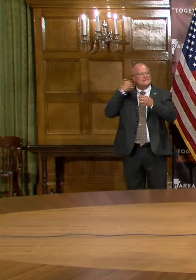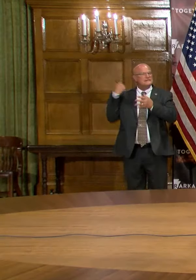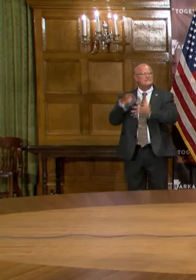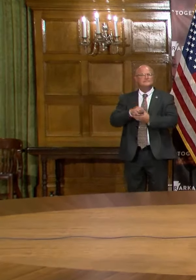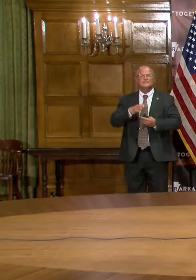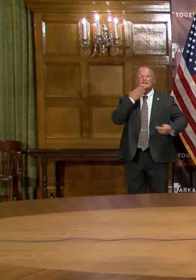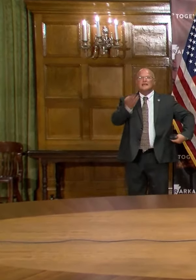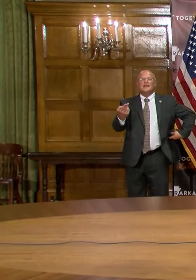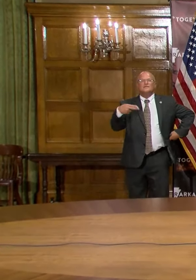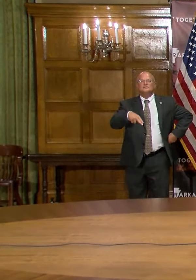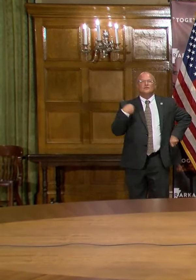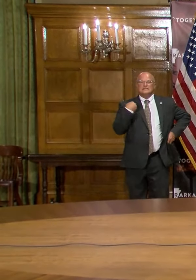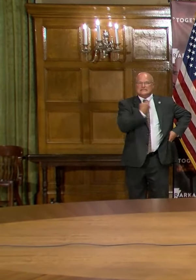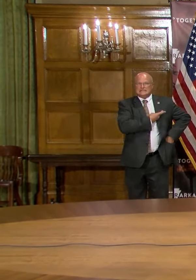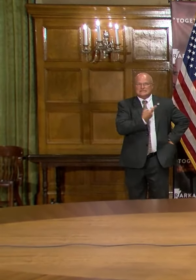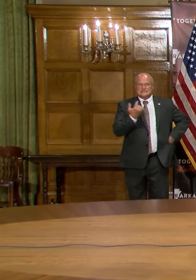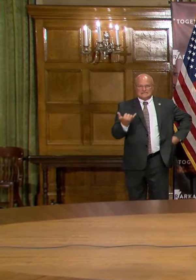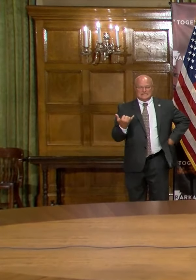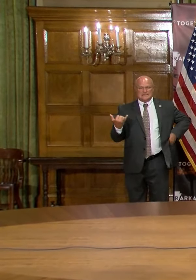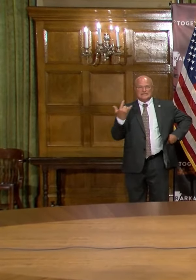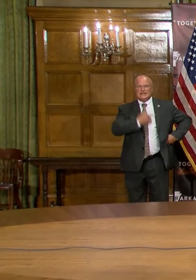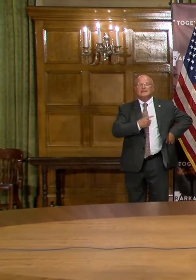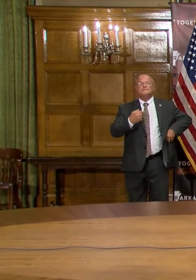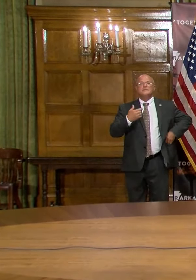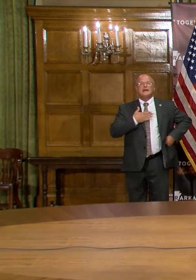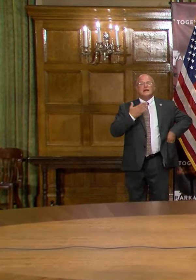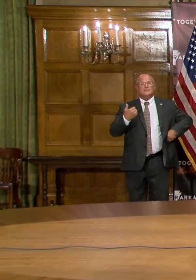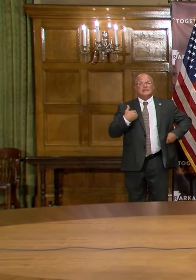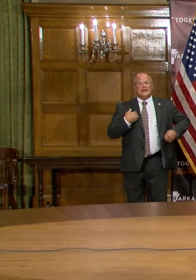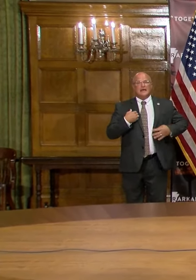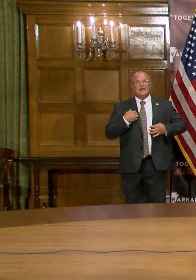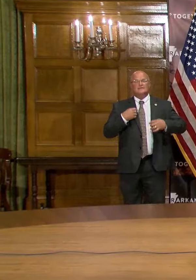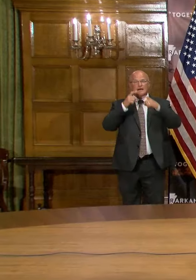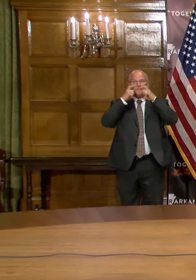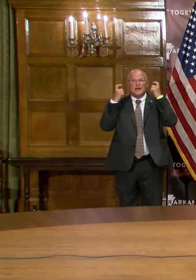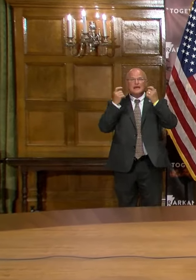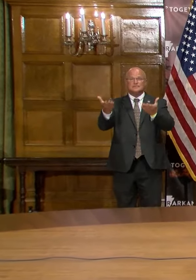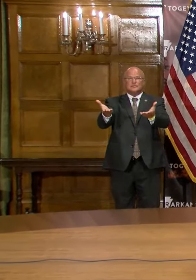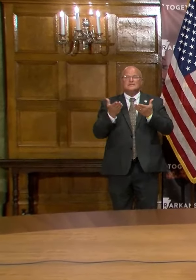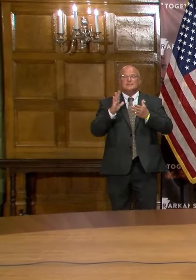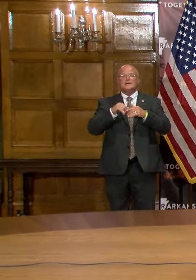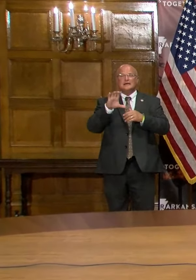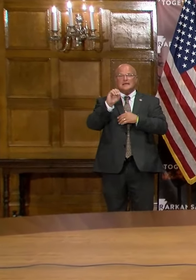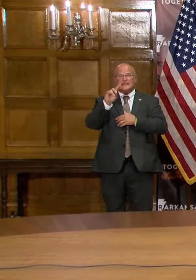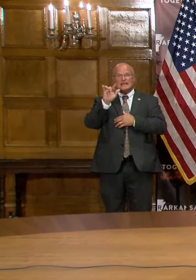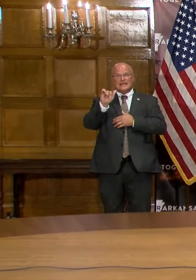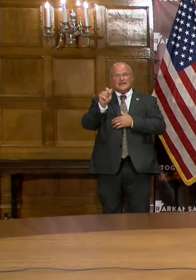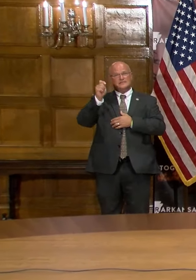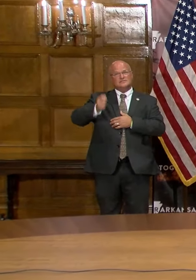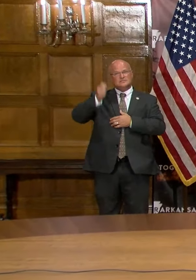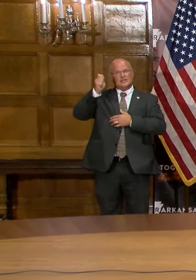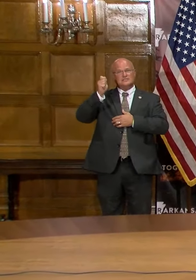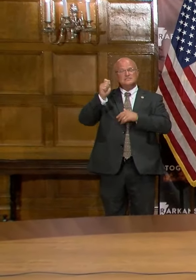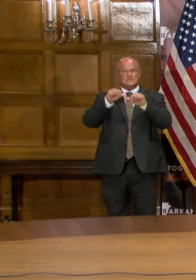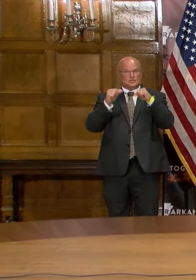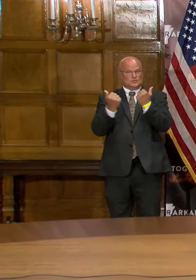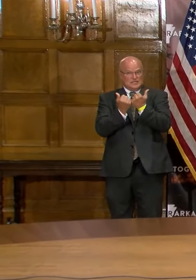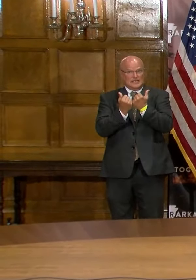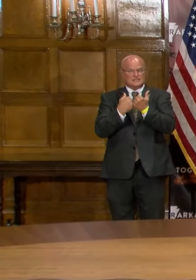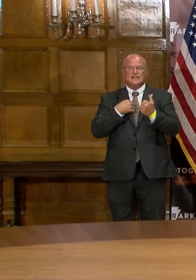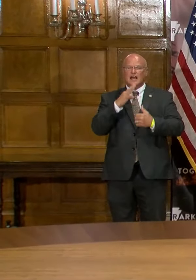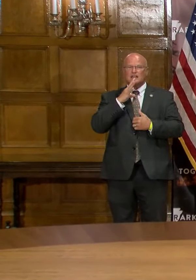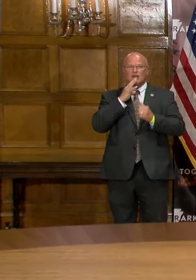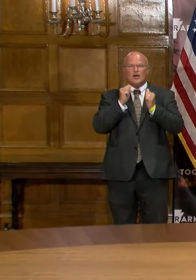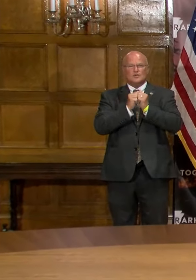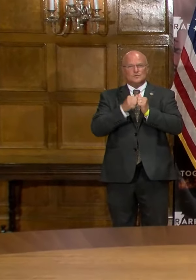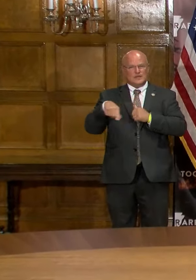Thank you for joining me today. I'm delighted to have today a Mass presented by the County Judges Association that I spoke